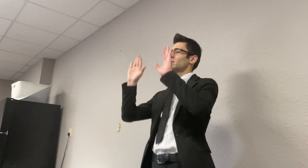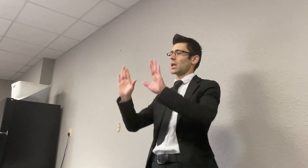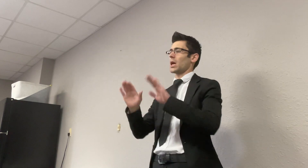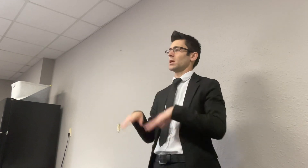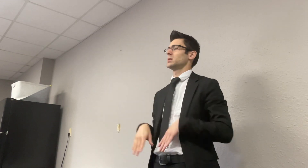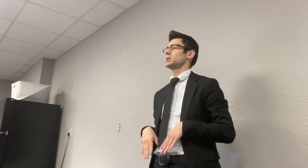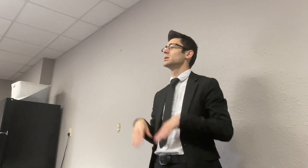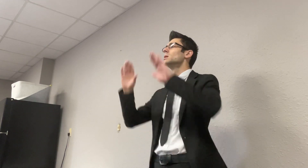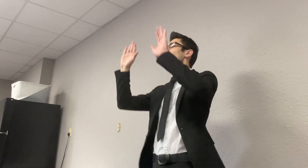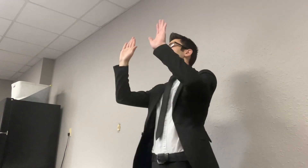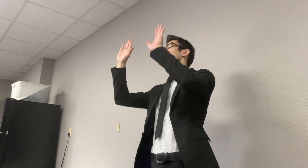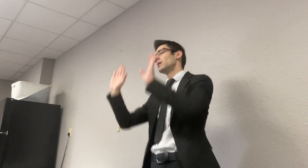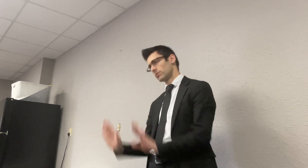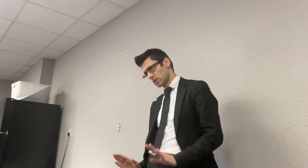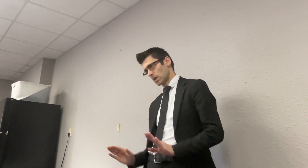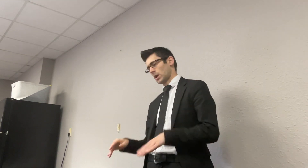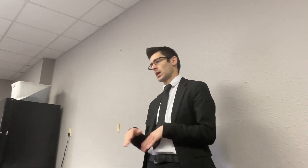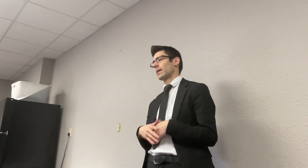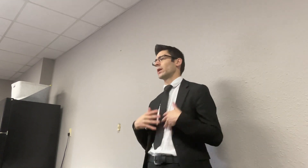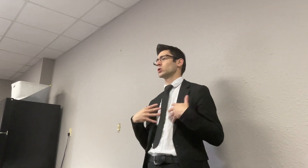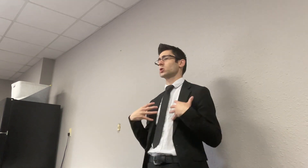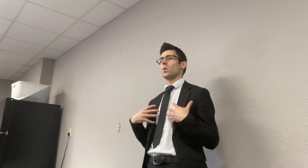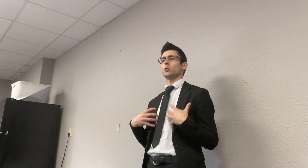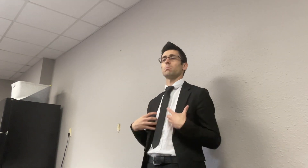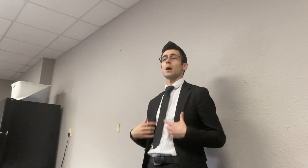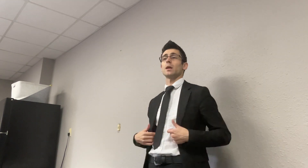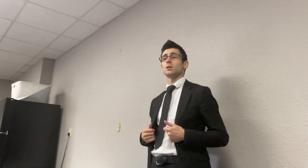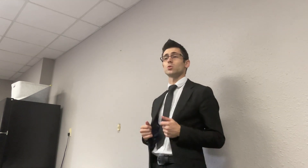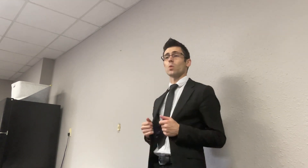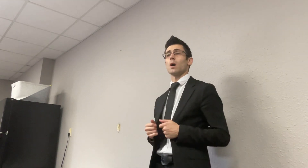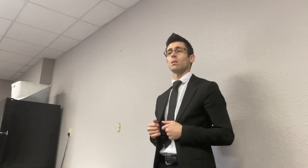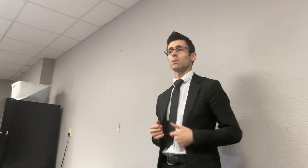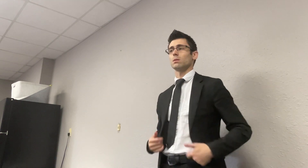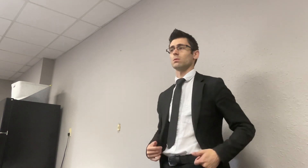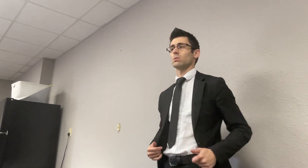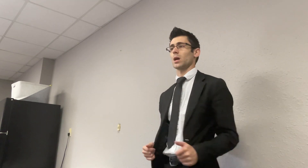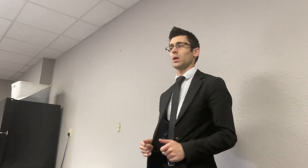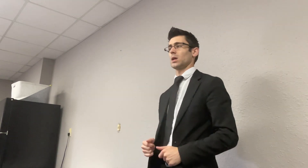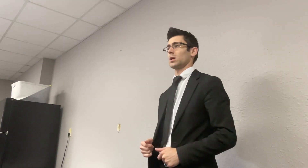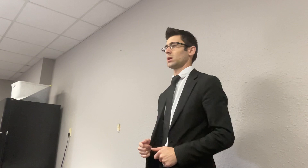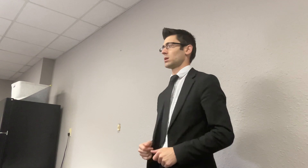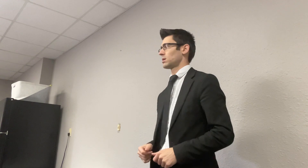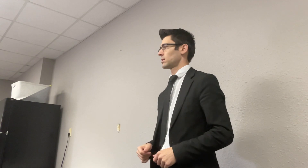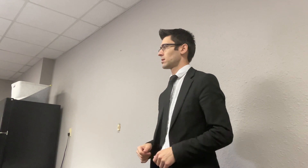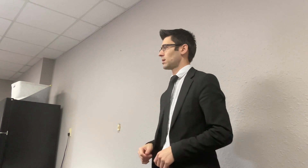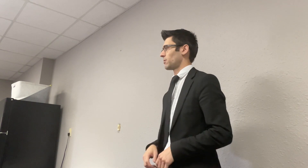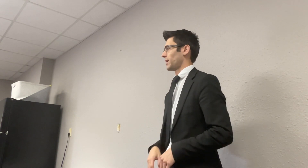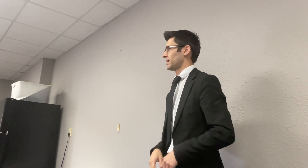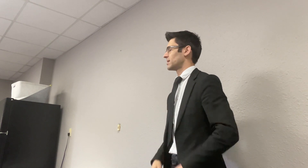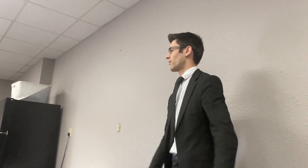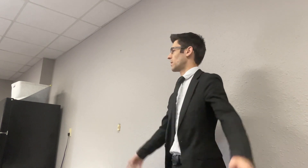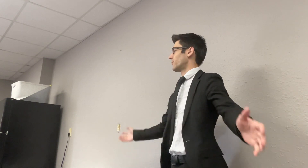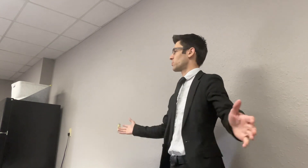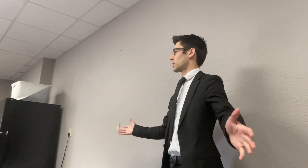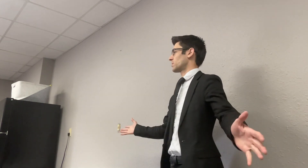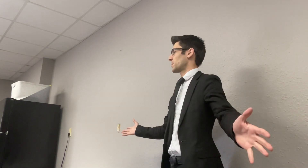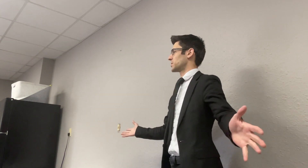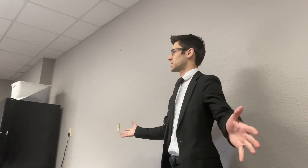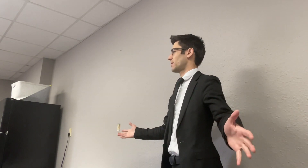Sunday, every Sunday. And it'll show on your body as well. Okay? All right? Everybody remember the sign for